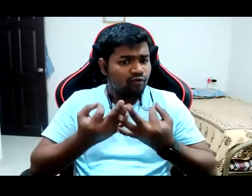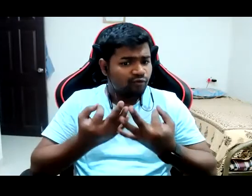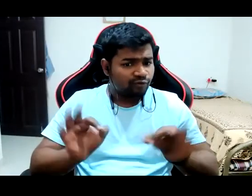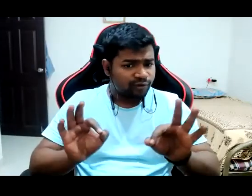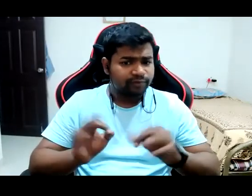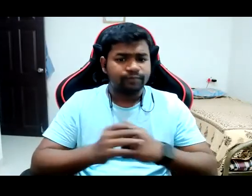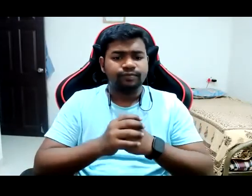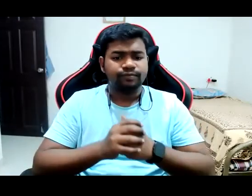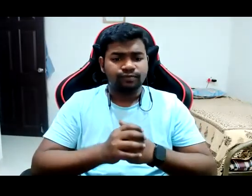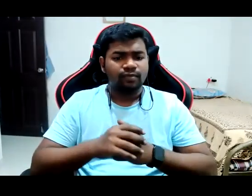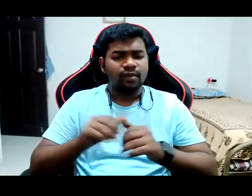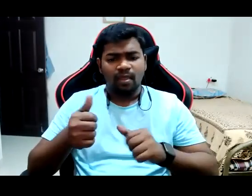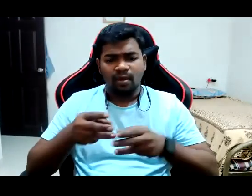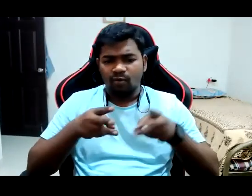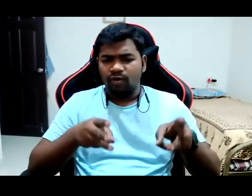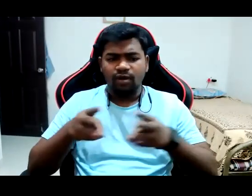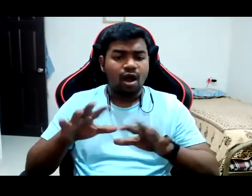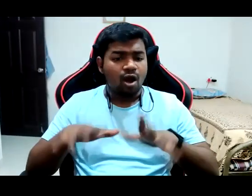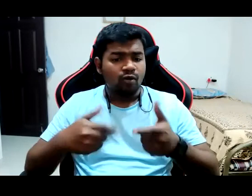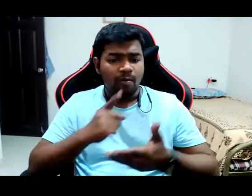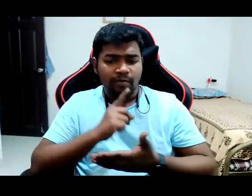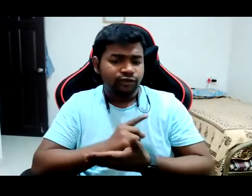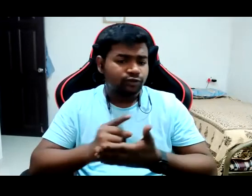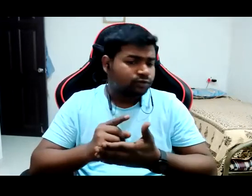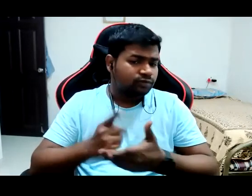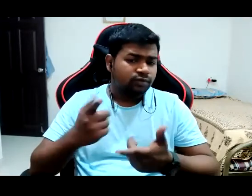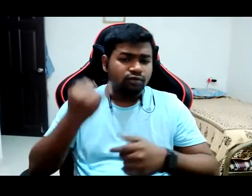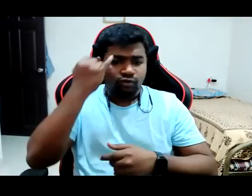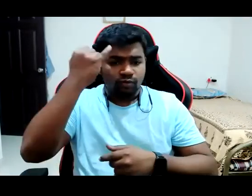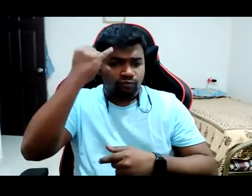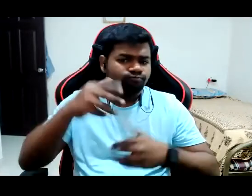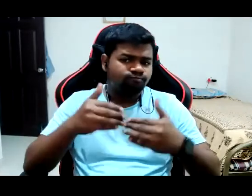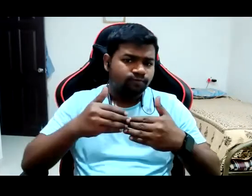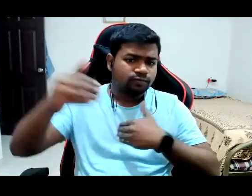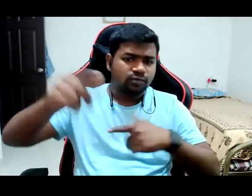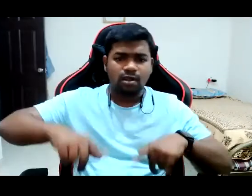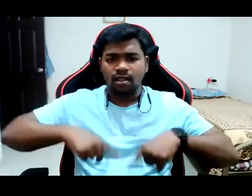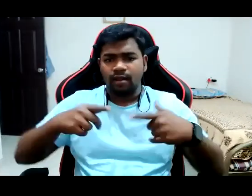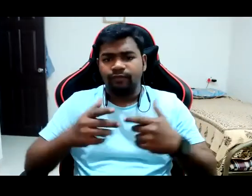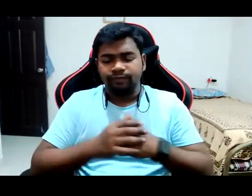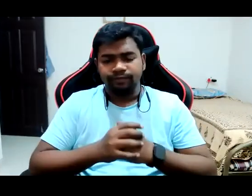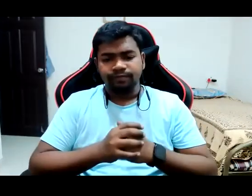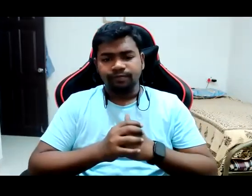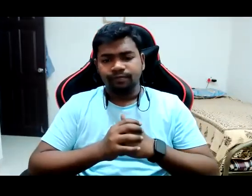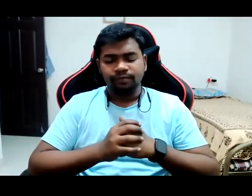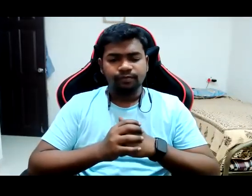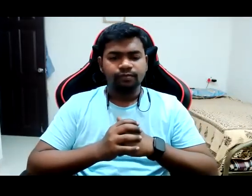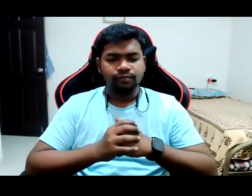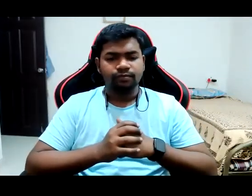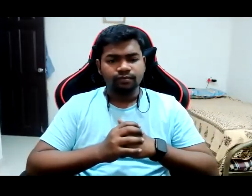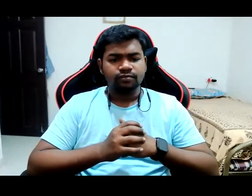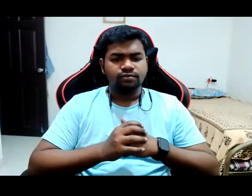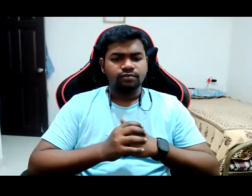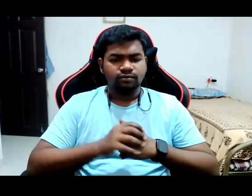sustain in some other way, right? Like, how do you make sure that the project is sustainable? Um, I didn't want to go over the